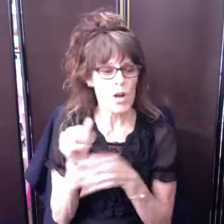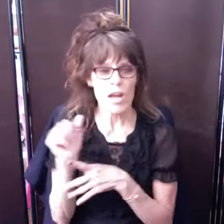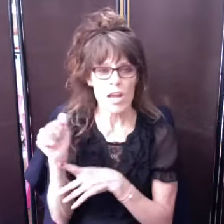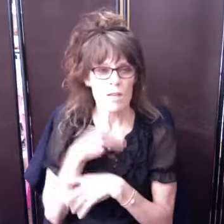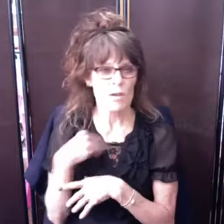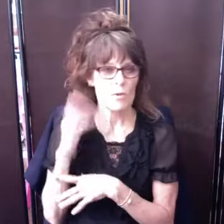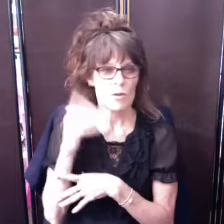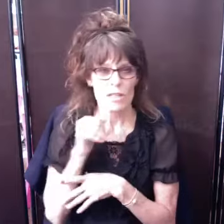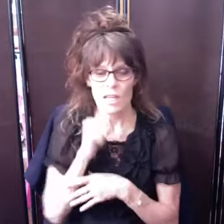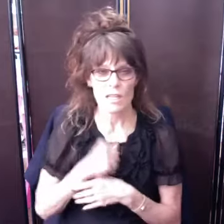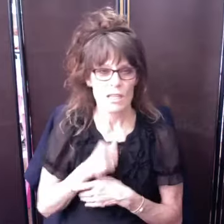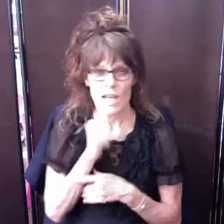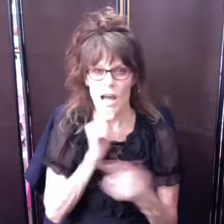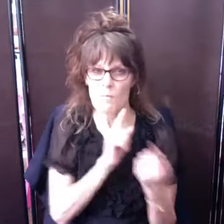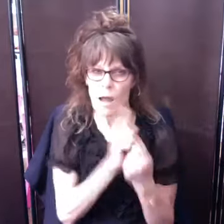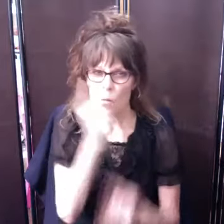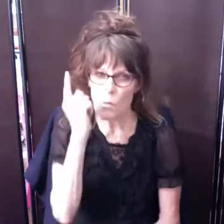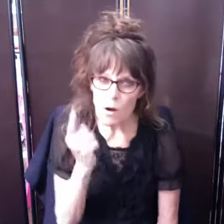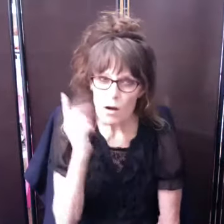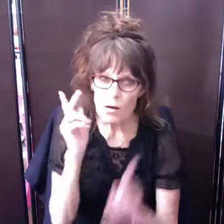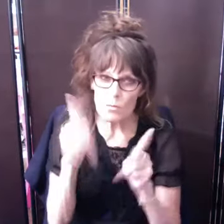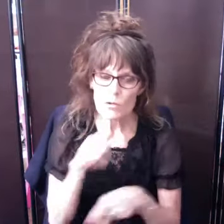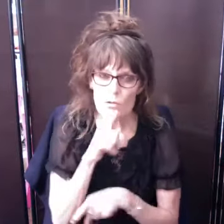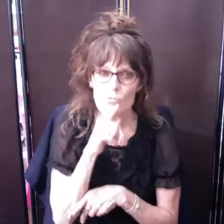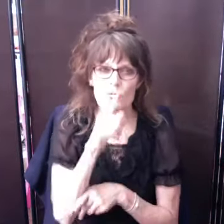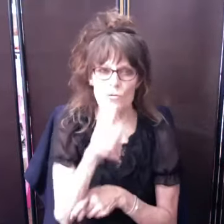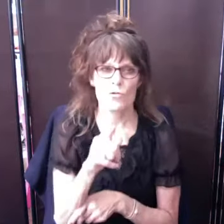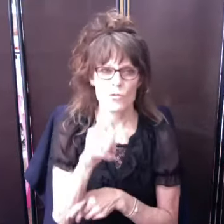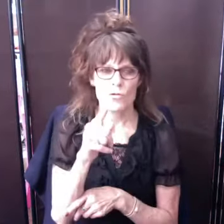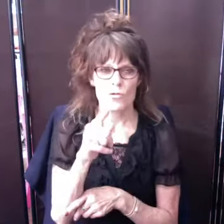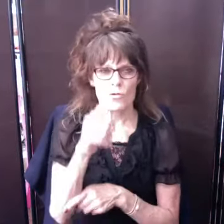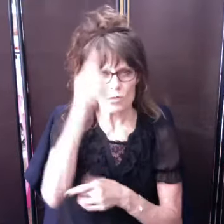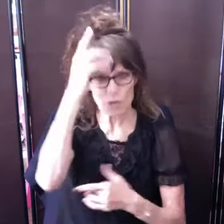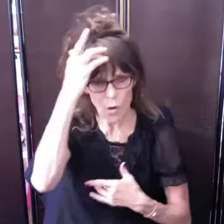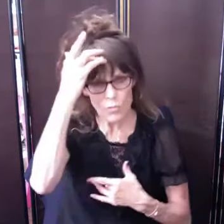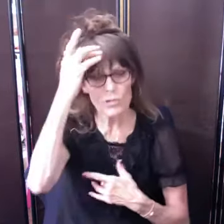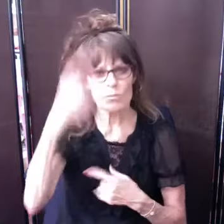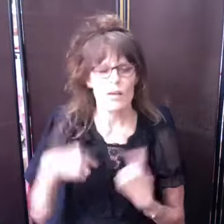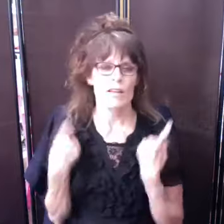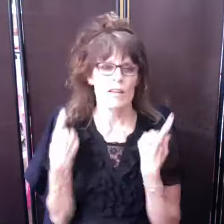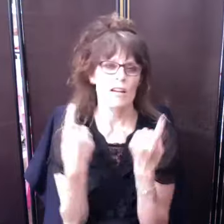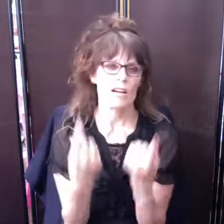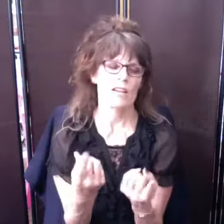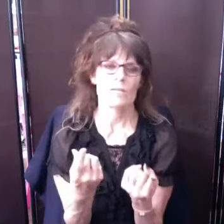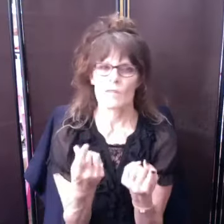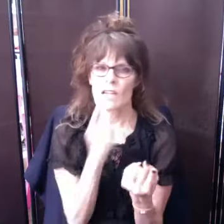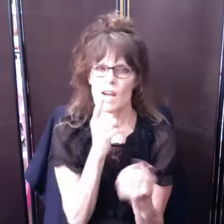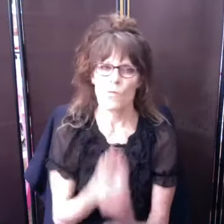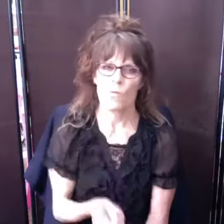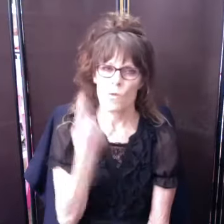not met one single person who was a true sociopath since I've been sober in Alcoholics Anonymous. I've not met a single man who was raised by wolves